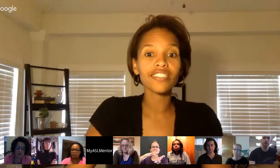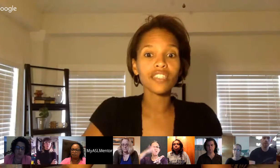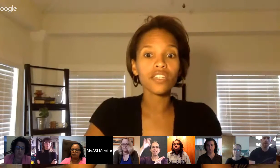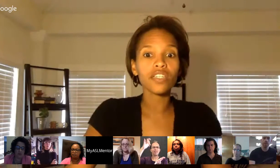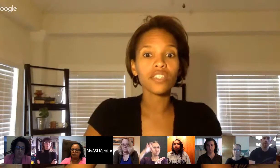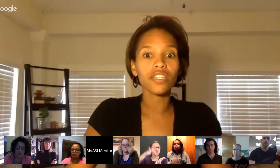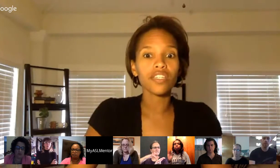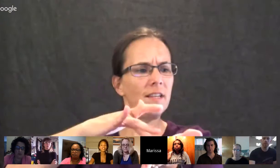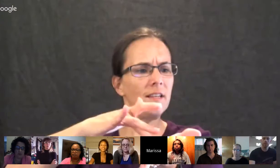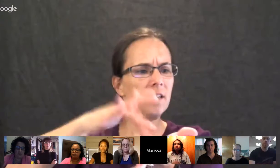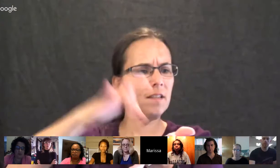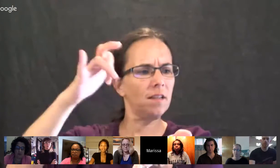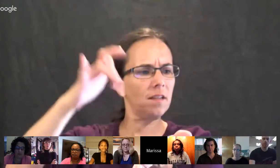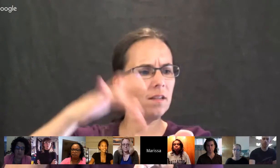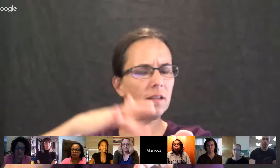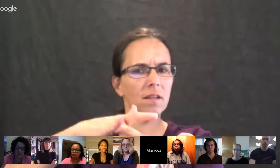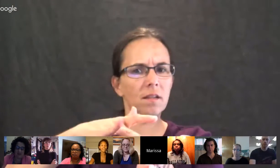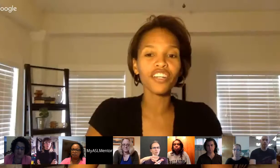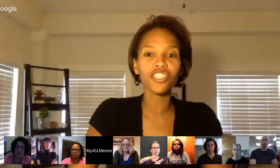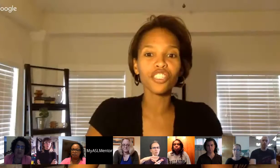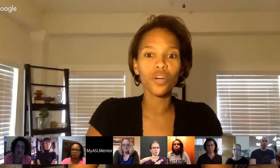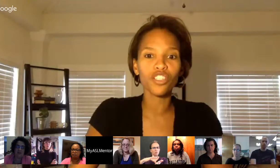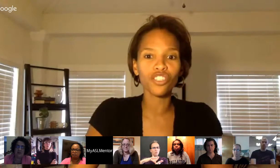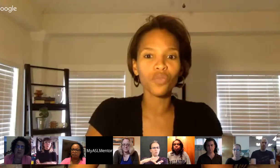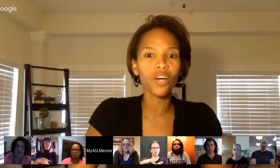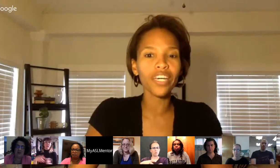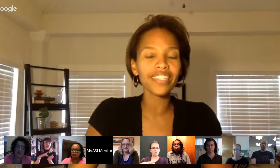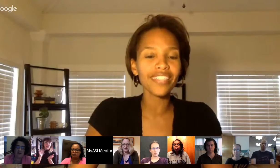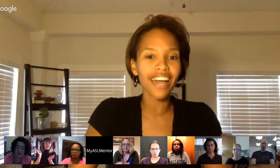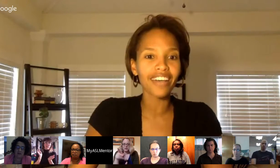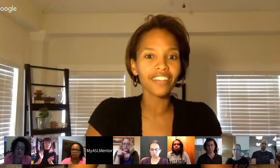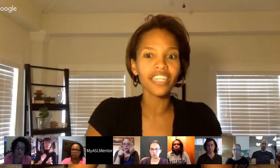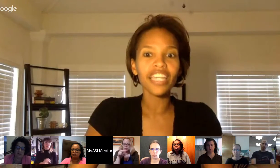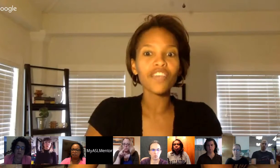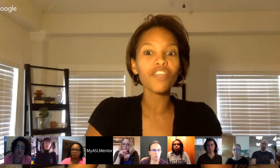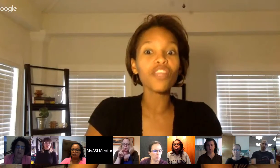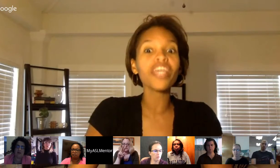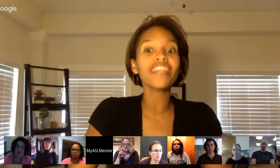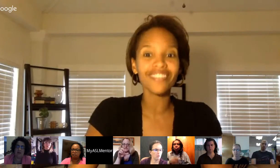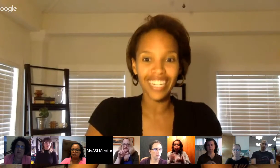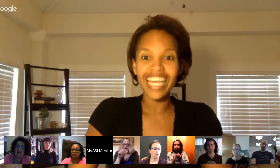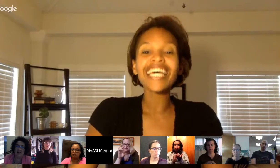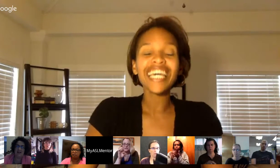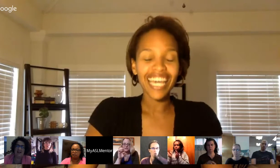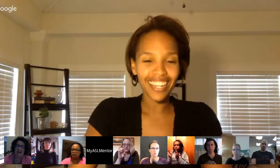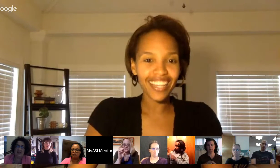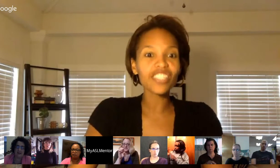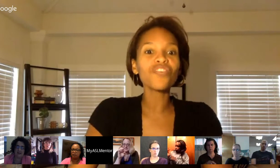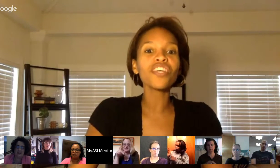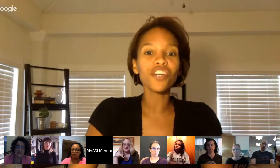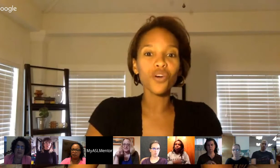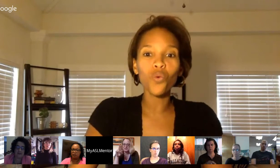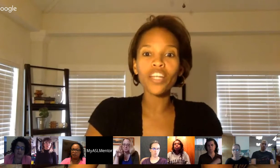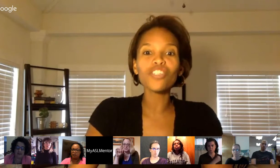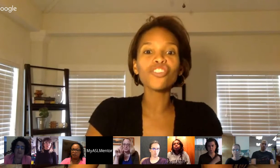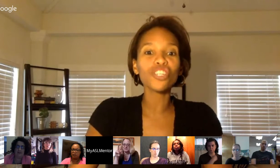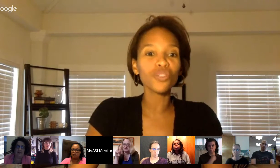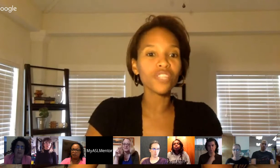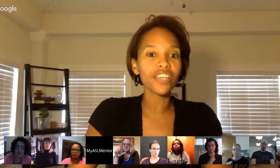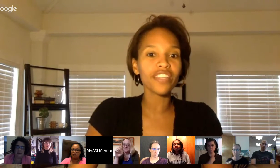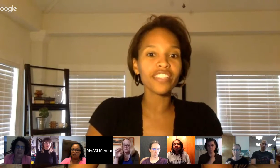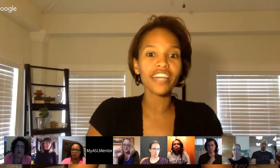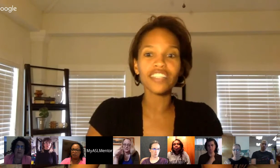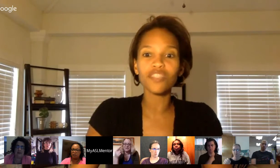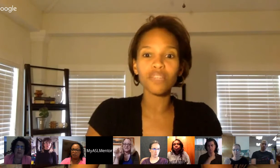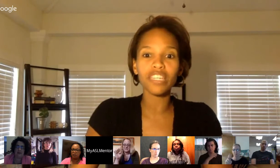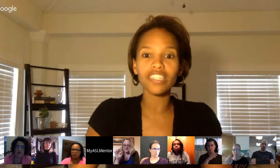Yes. What's this? She did. A very good question. What is that? In this video, what is she